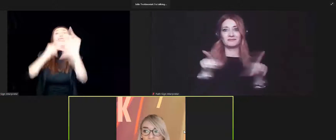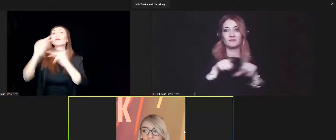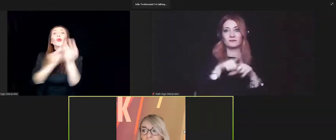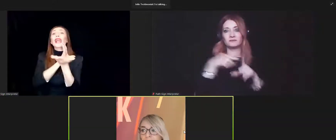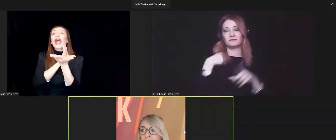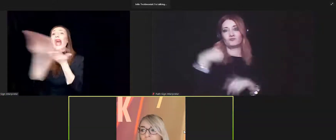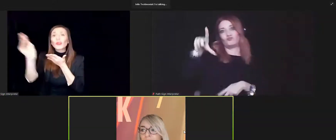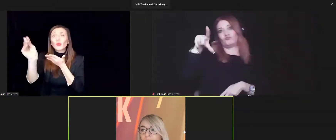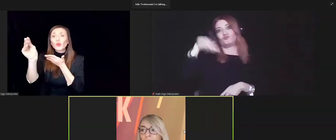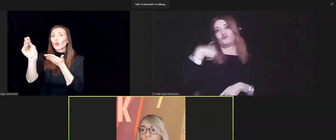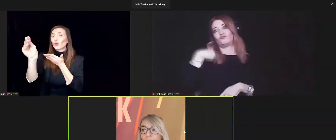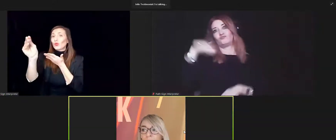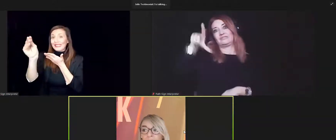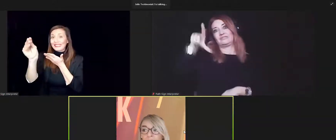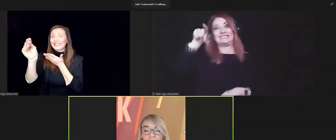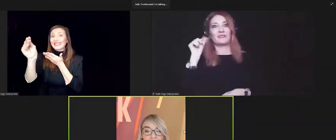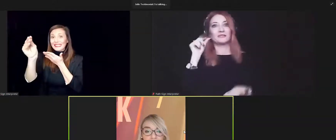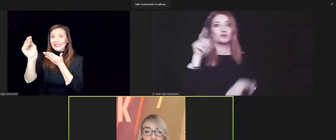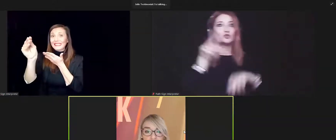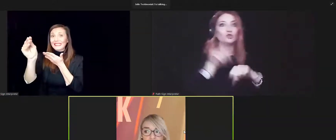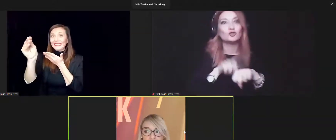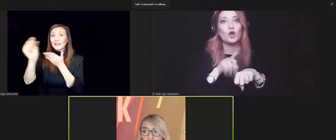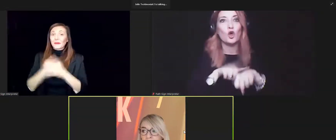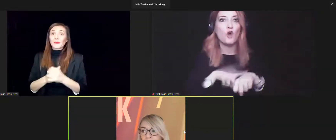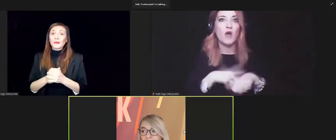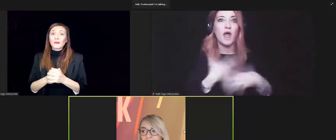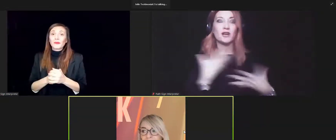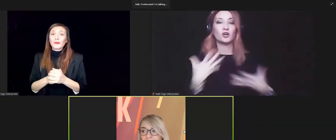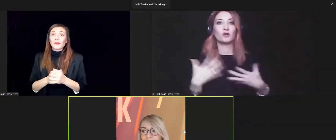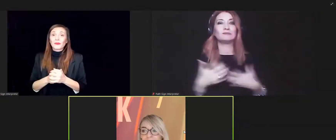My children come home at 5 p.m.